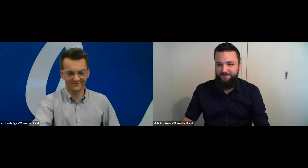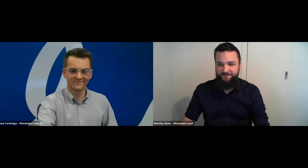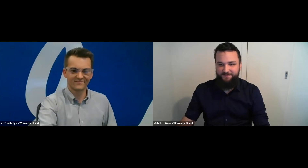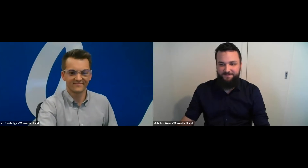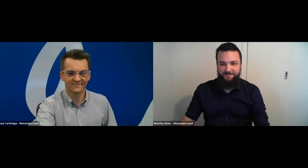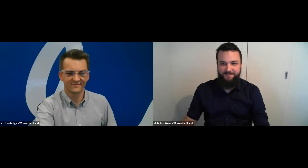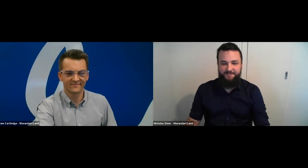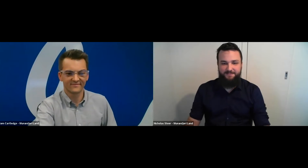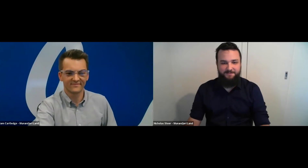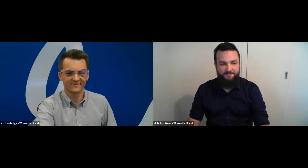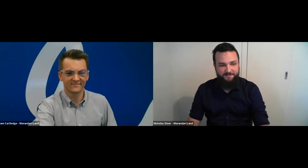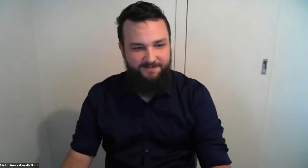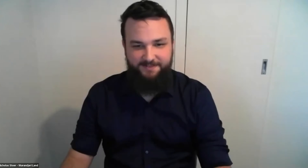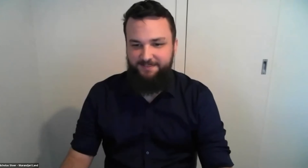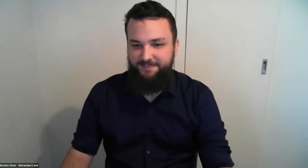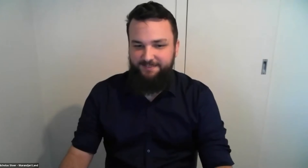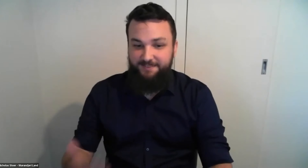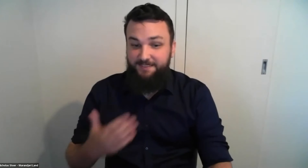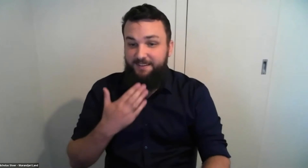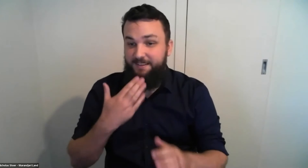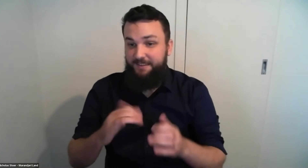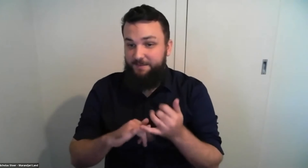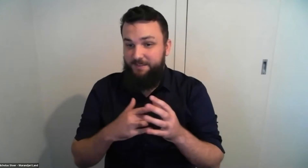Thank you. Over to you, Nicholas.